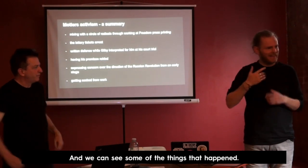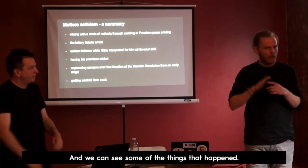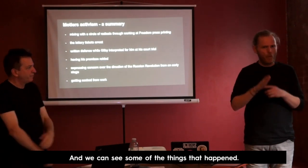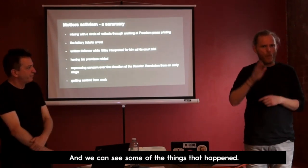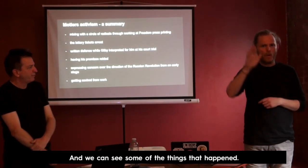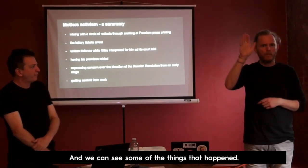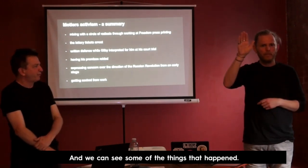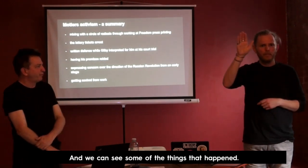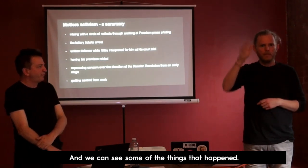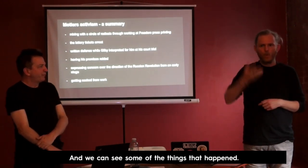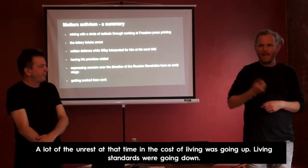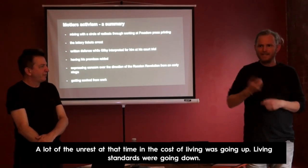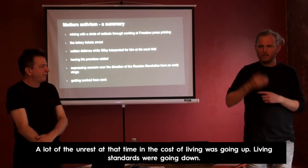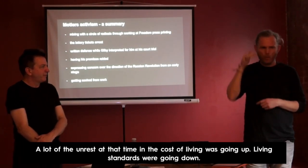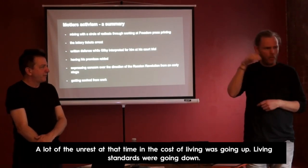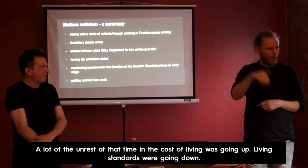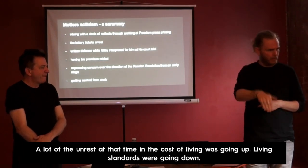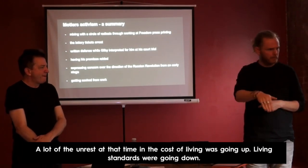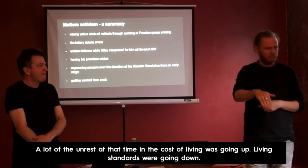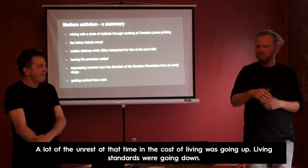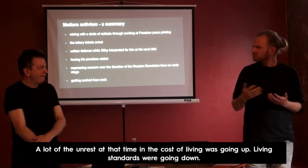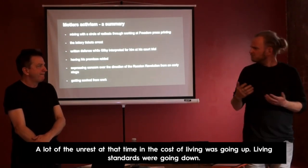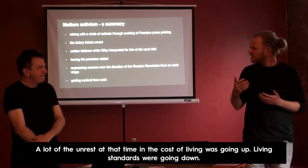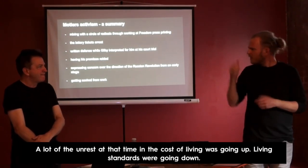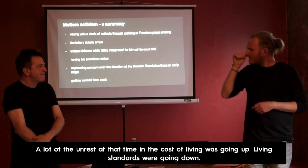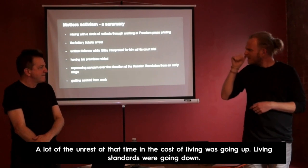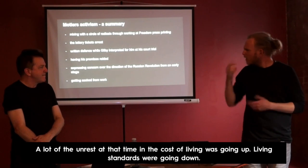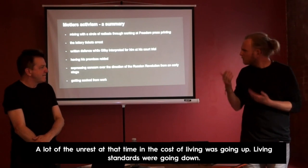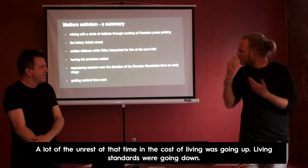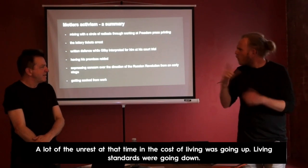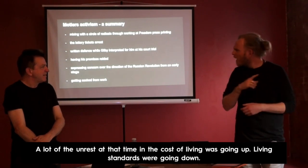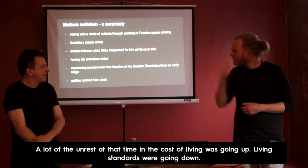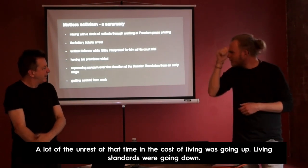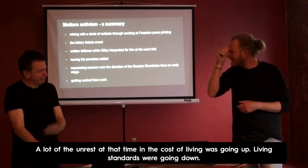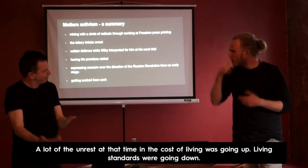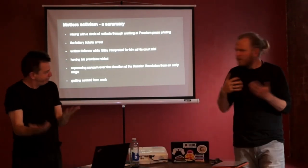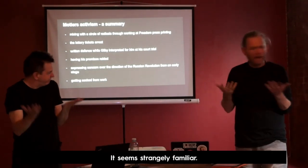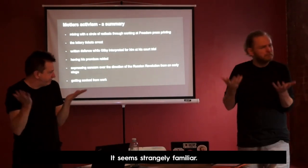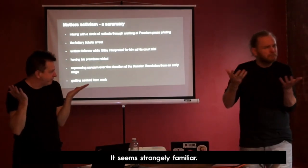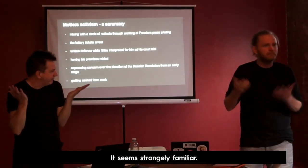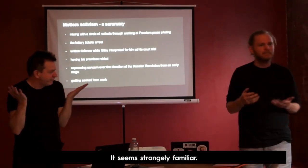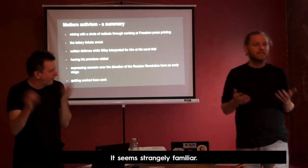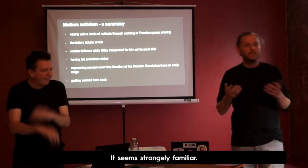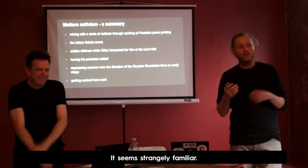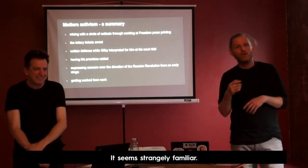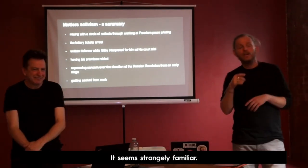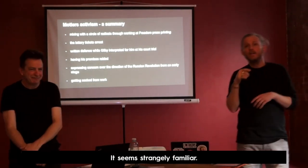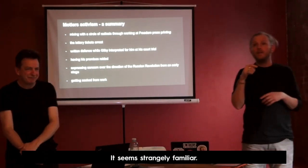happened. And a lot of the unrest at that time, the cost of living was going up, living standards were going down. It seems